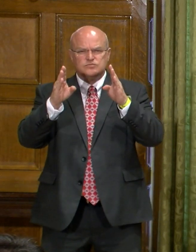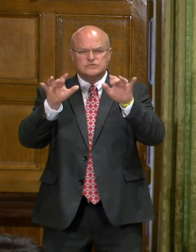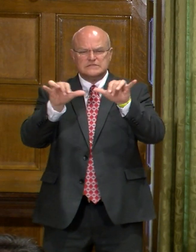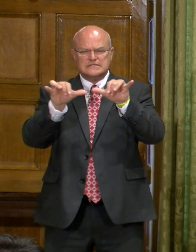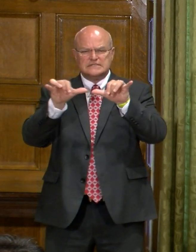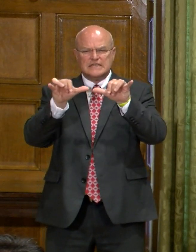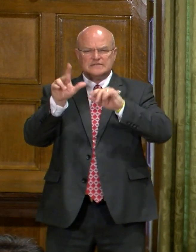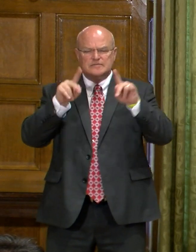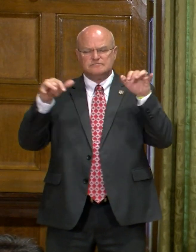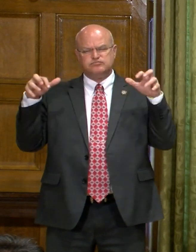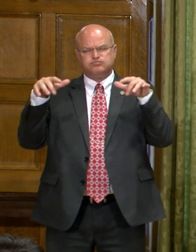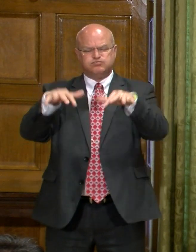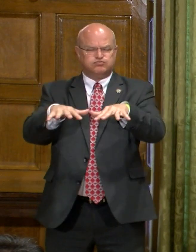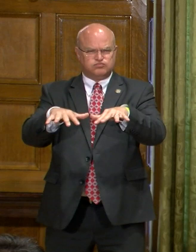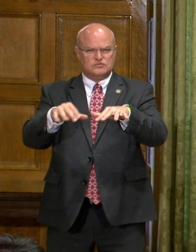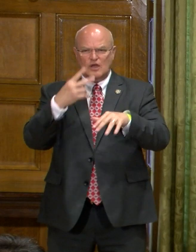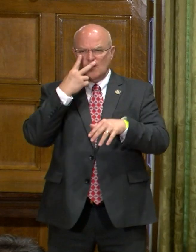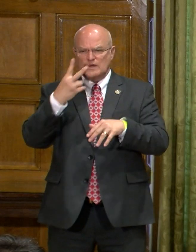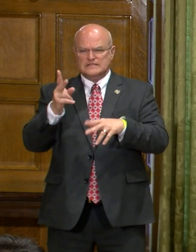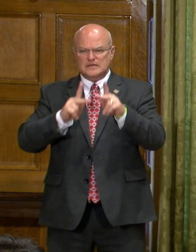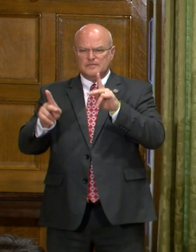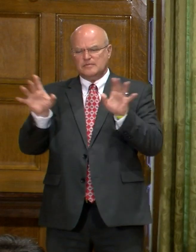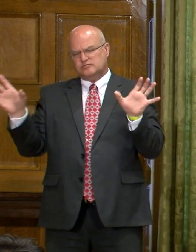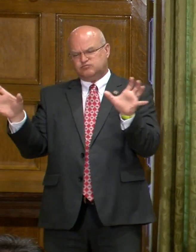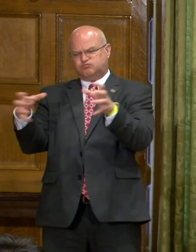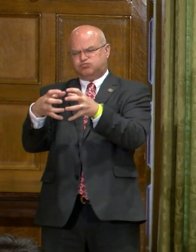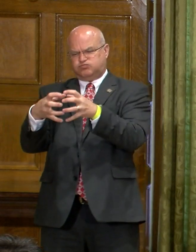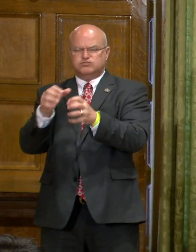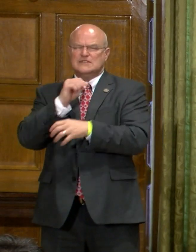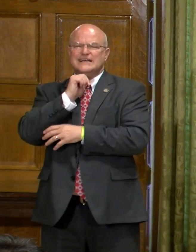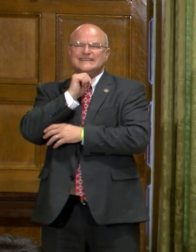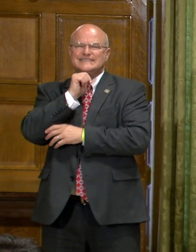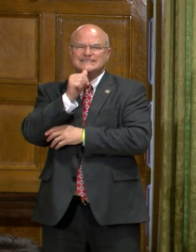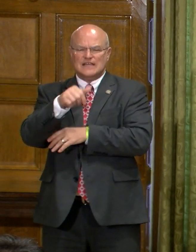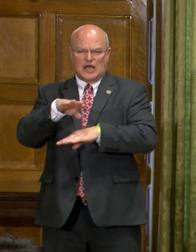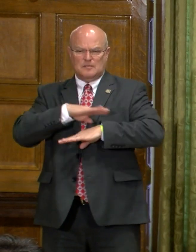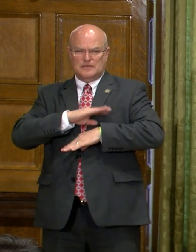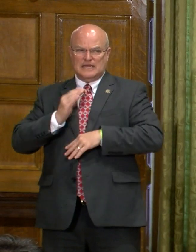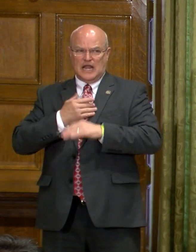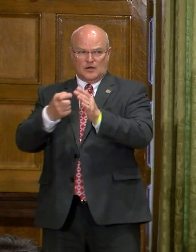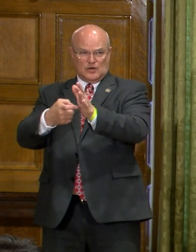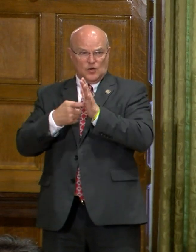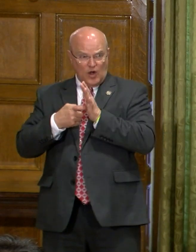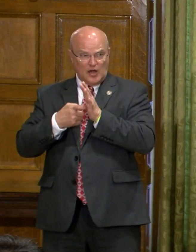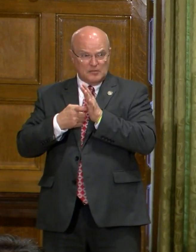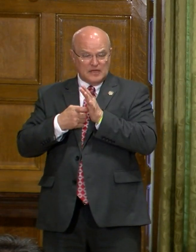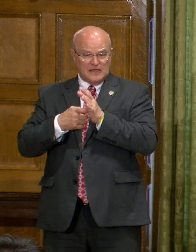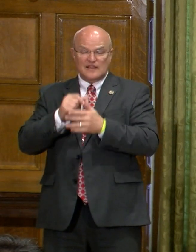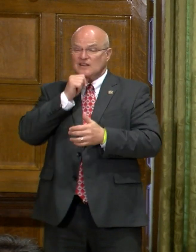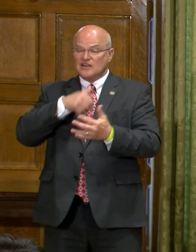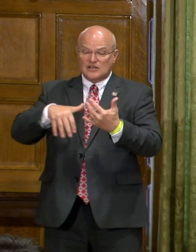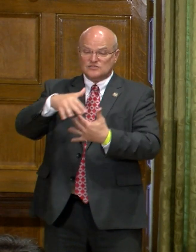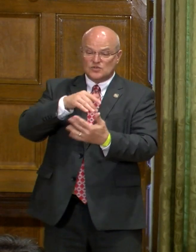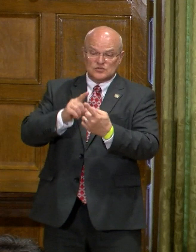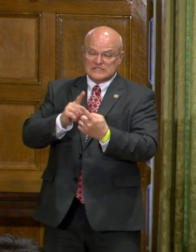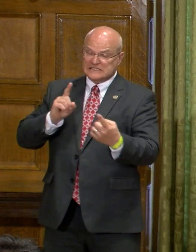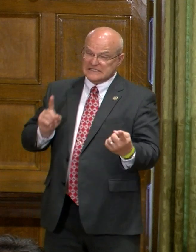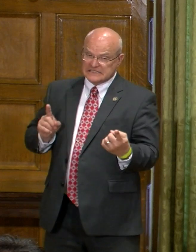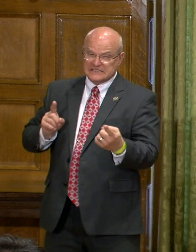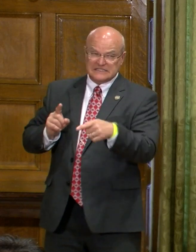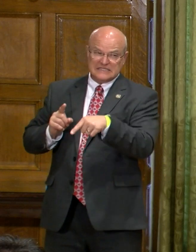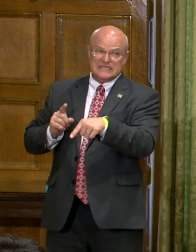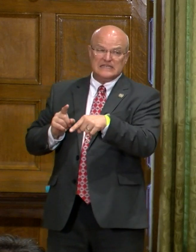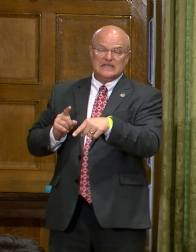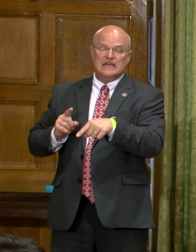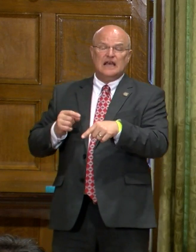sizes. If we see a gathering of people that does not meet our requirements, that are not socially